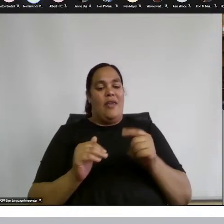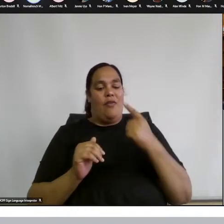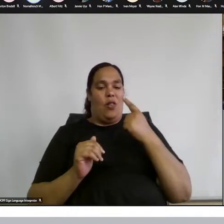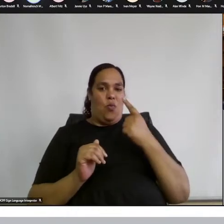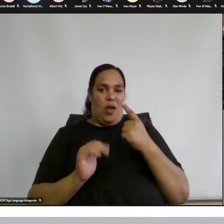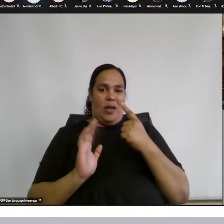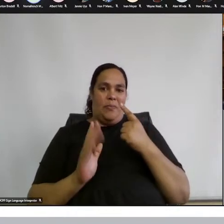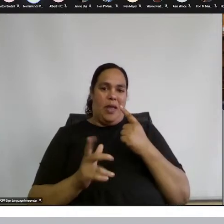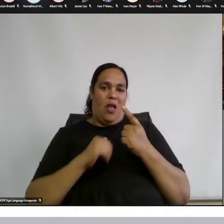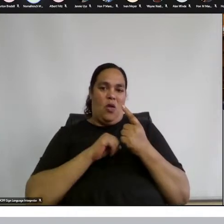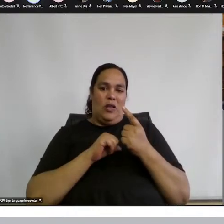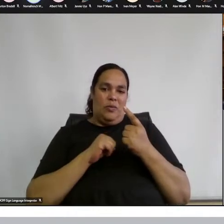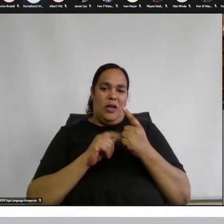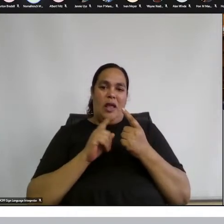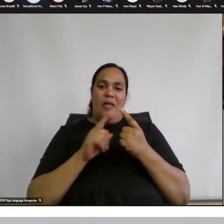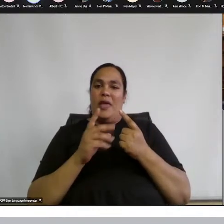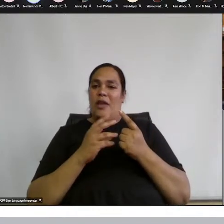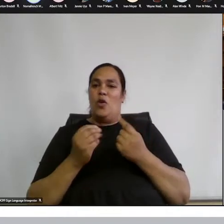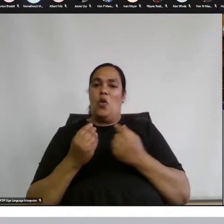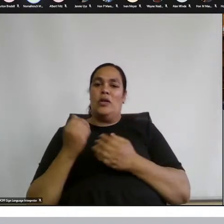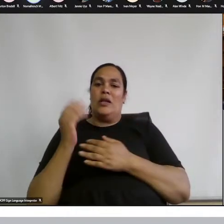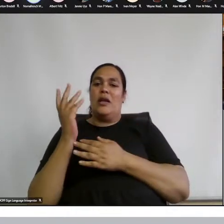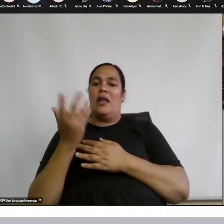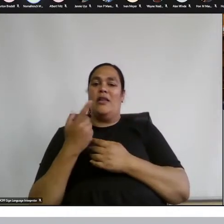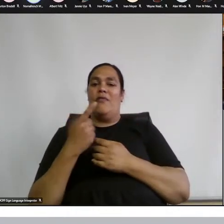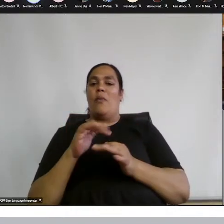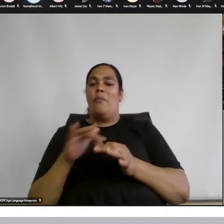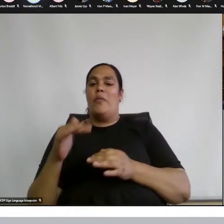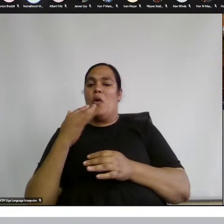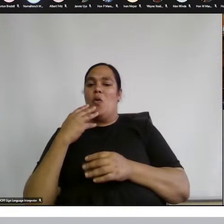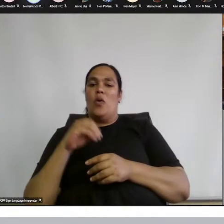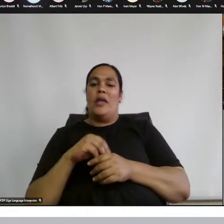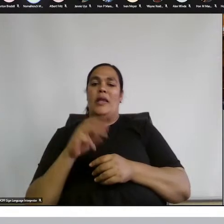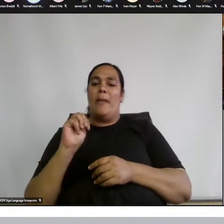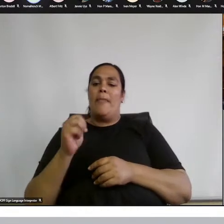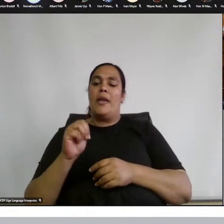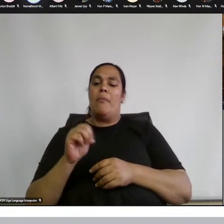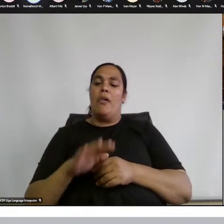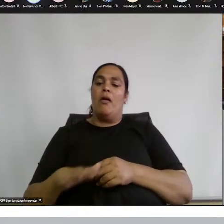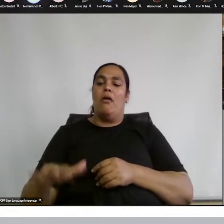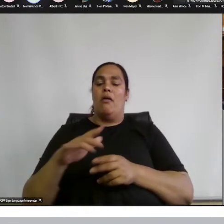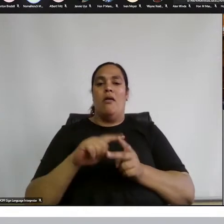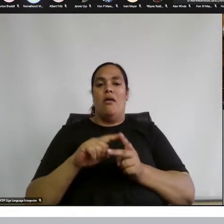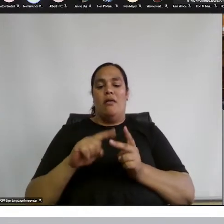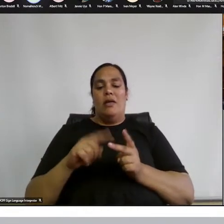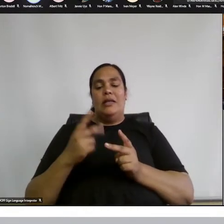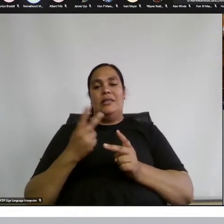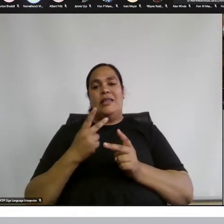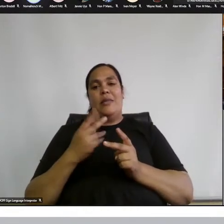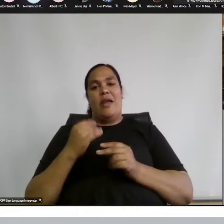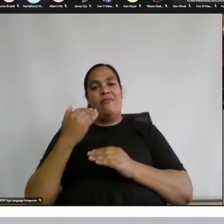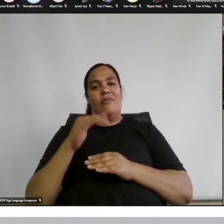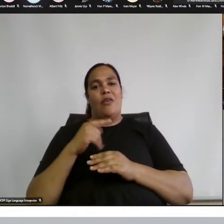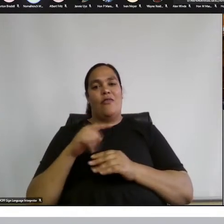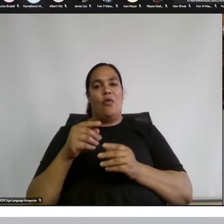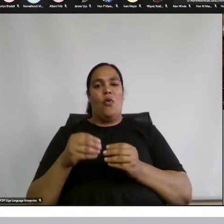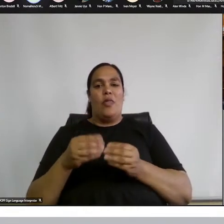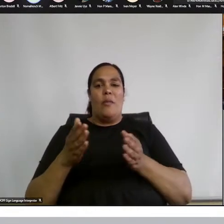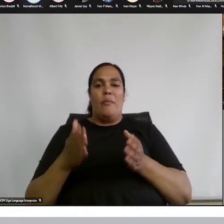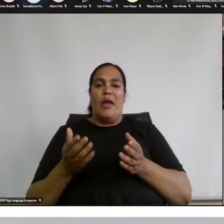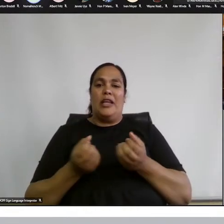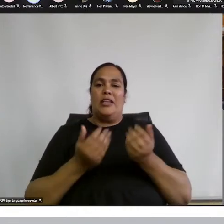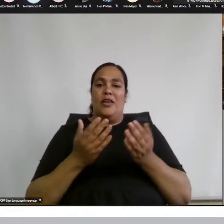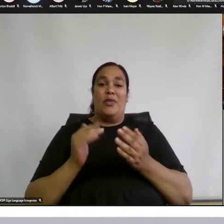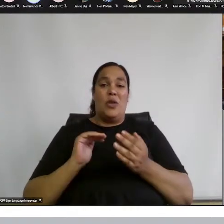district hospital, couldn't even cater for the people in the Manenberg area. Also, he had the limitation of the package of services. There was